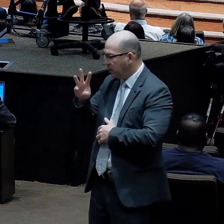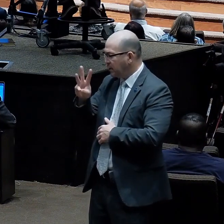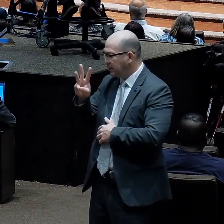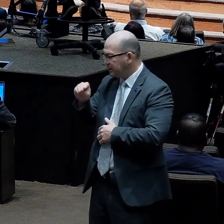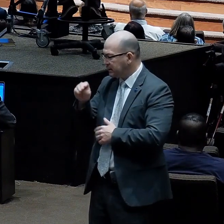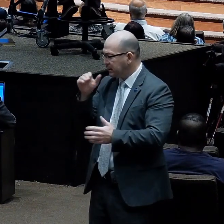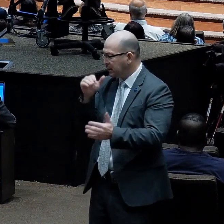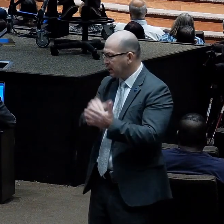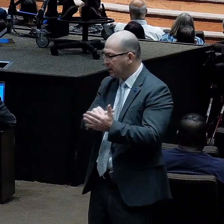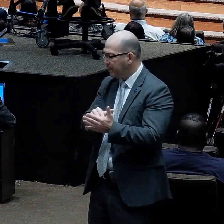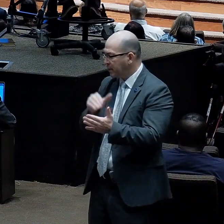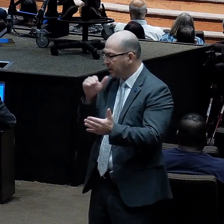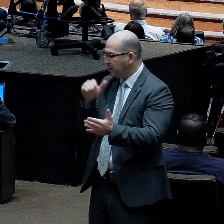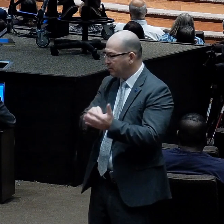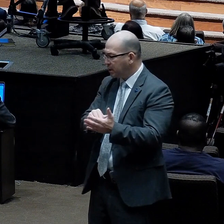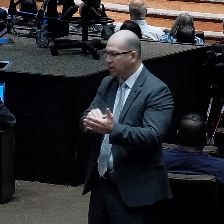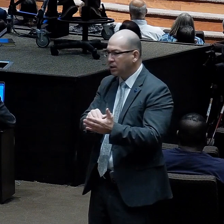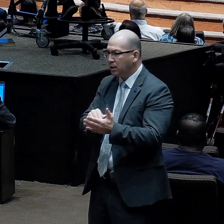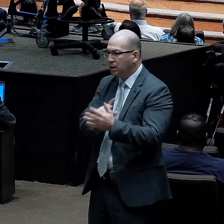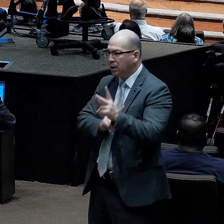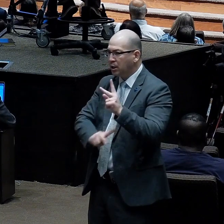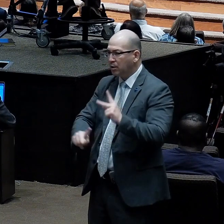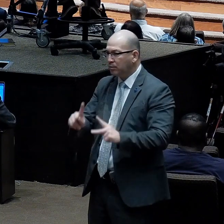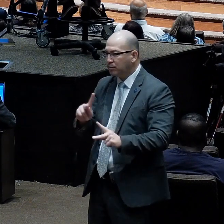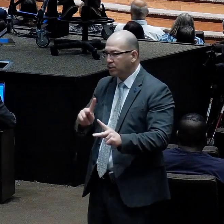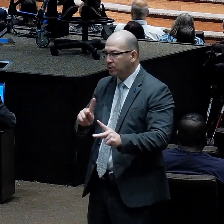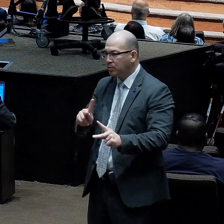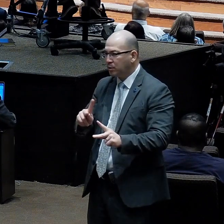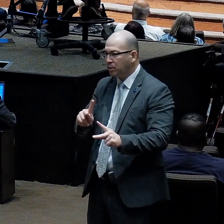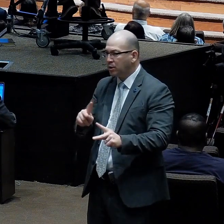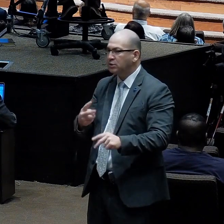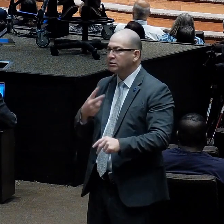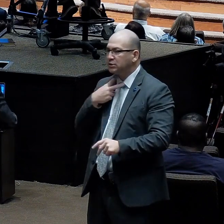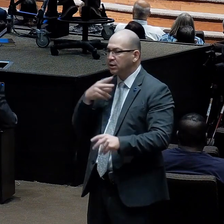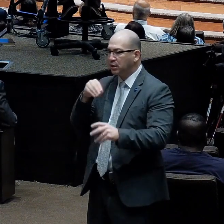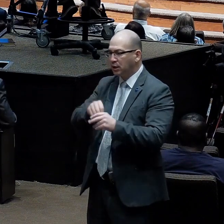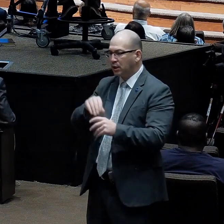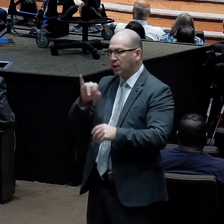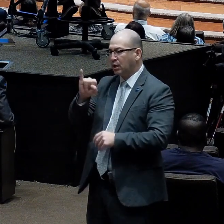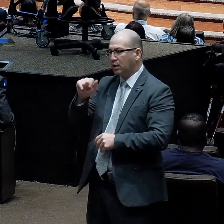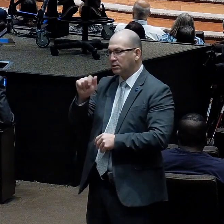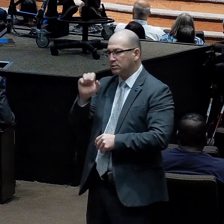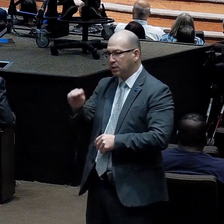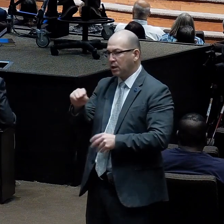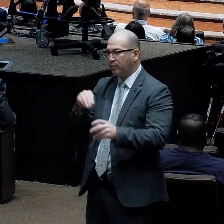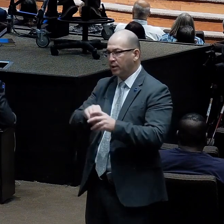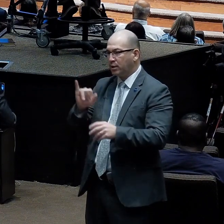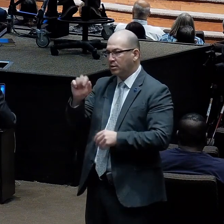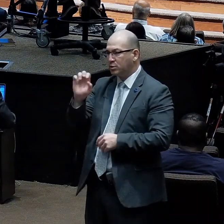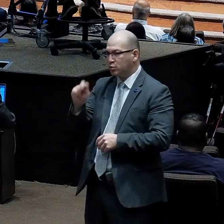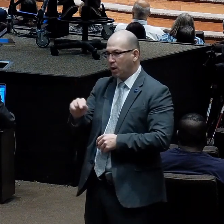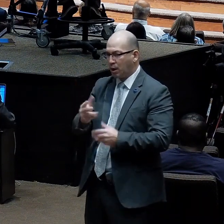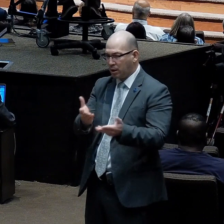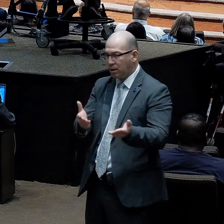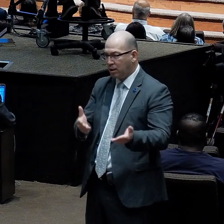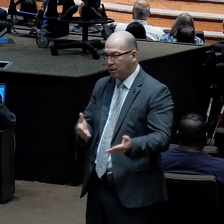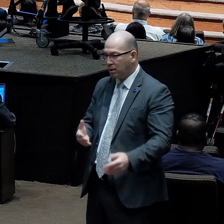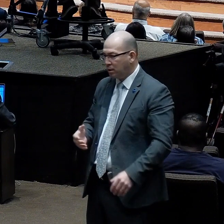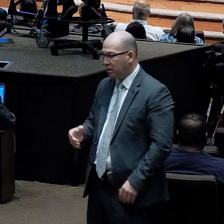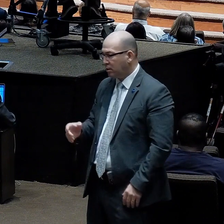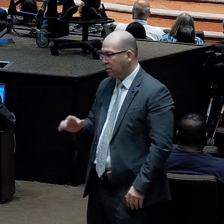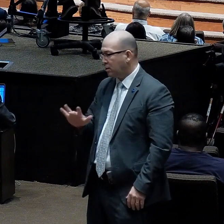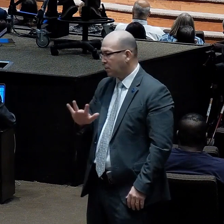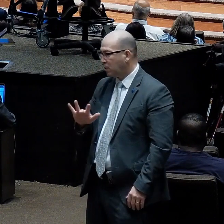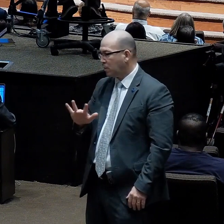hostages to Islam who live in Iran? Not one hand